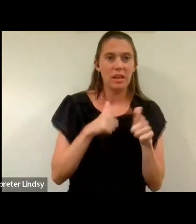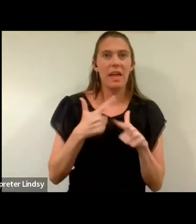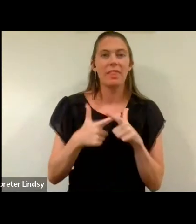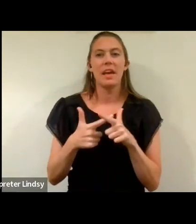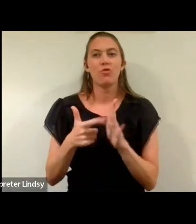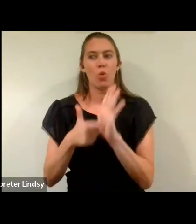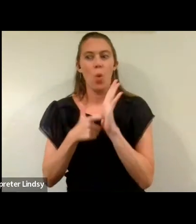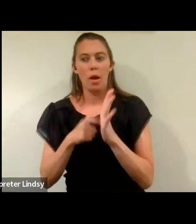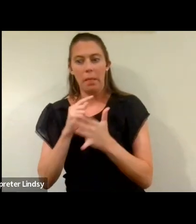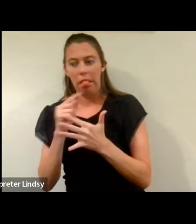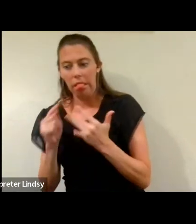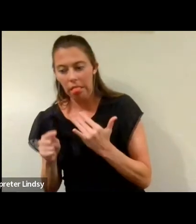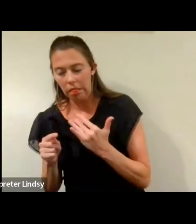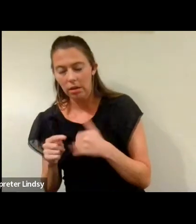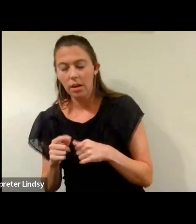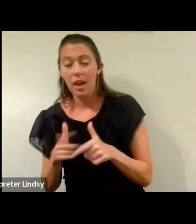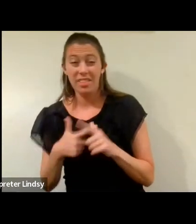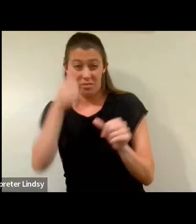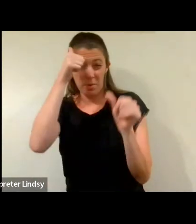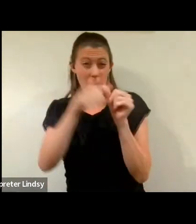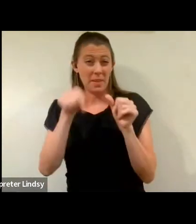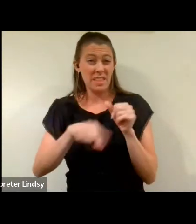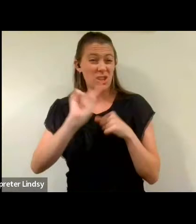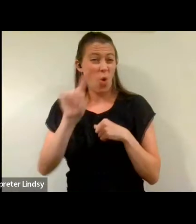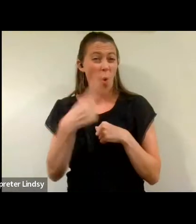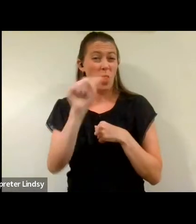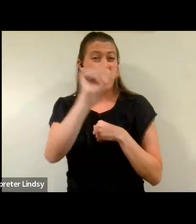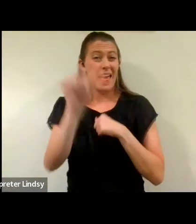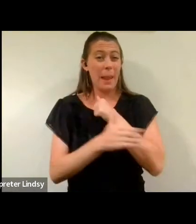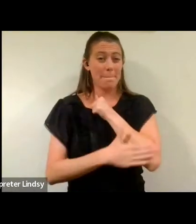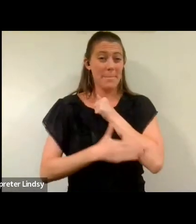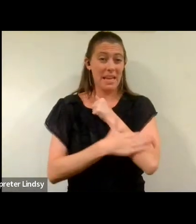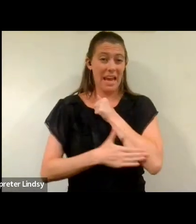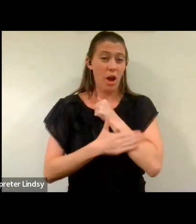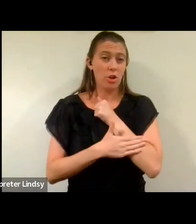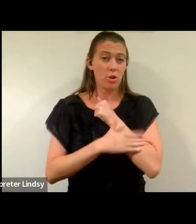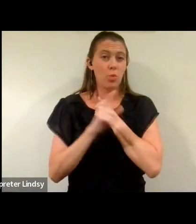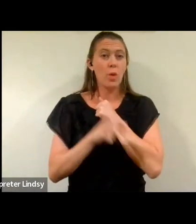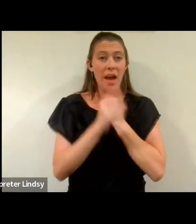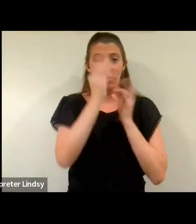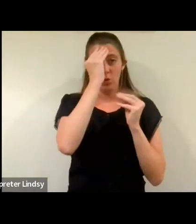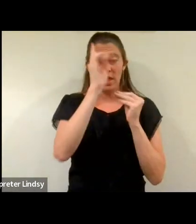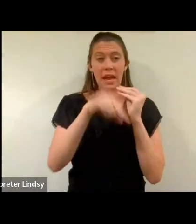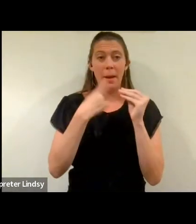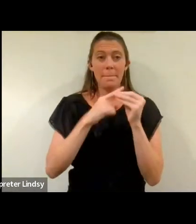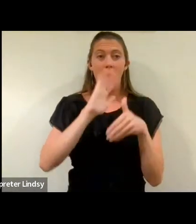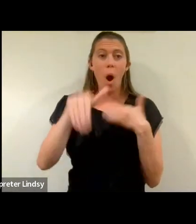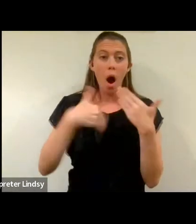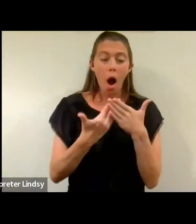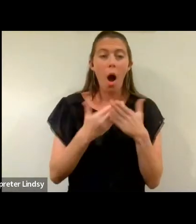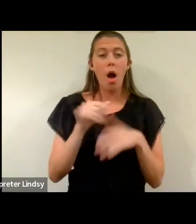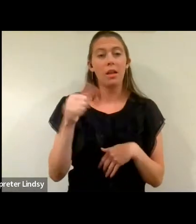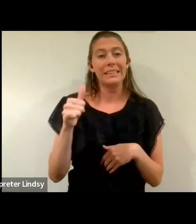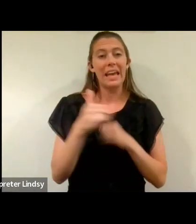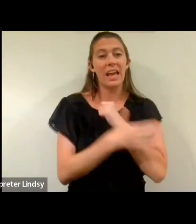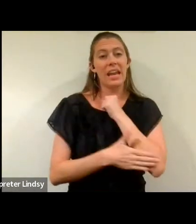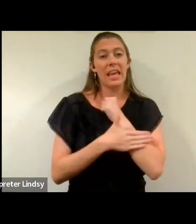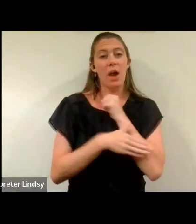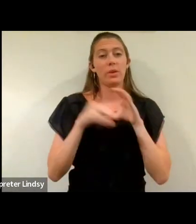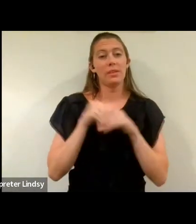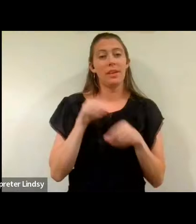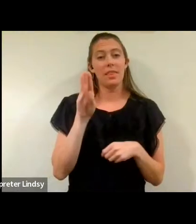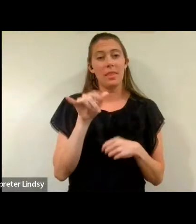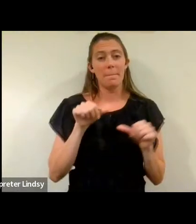only Alameda County. We have to deal with all the 10 counties in the Bay Area. But I know I'm taking up